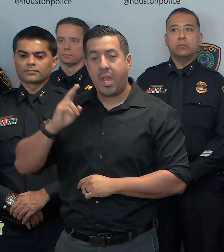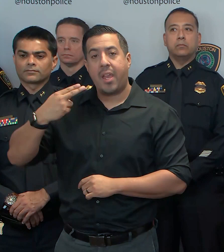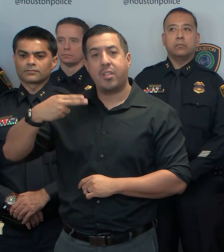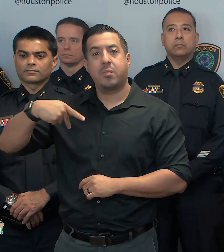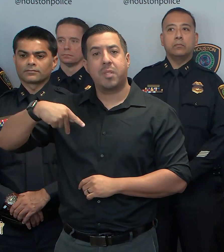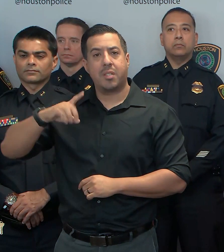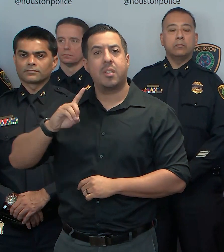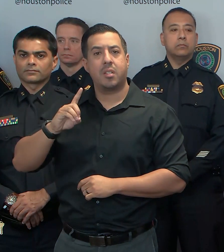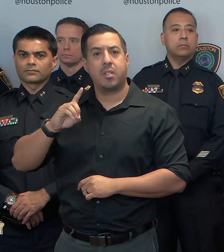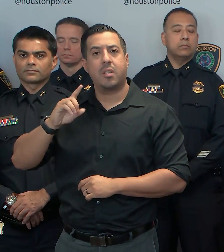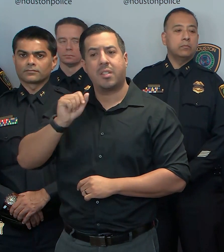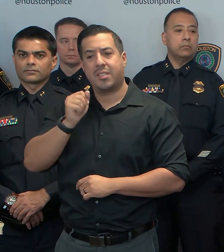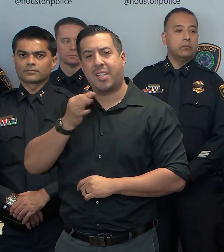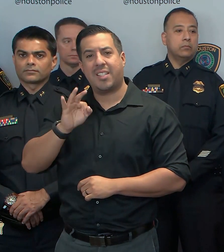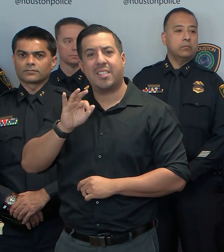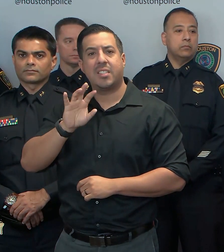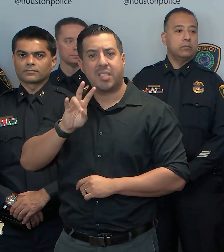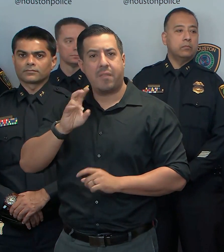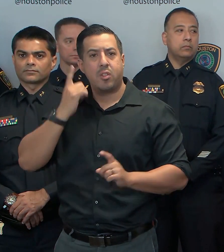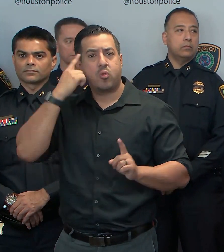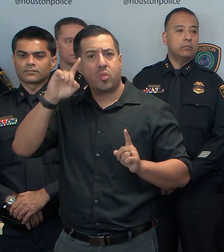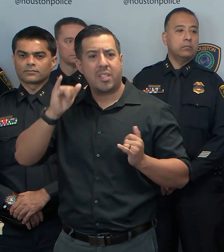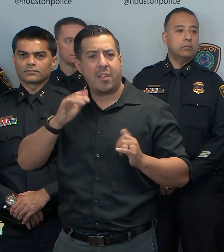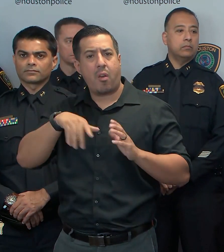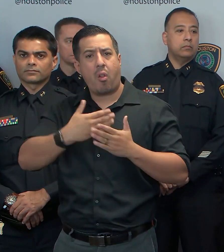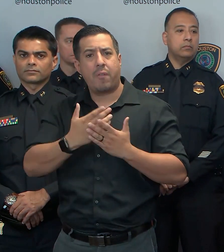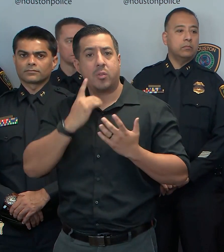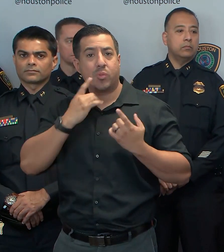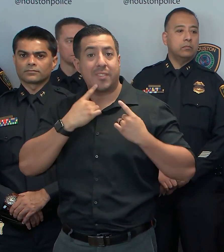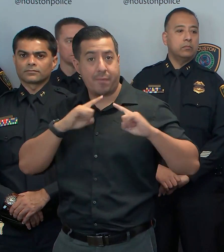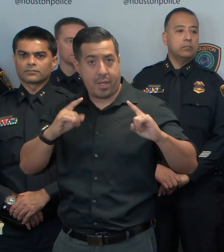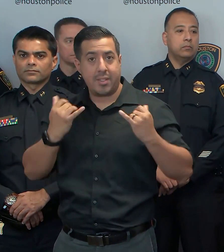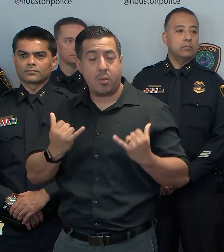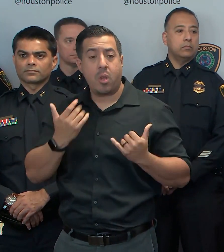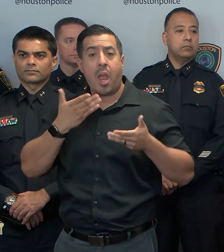1927, permitless carry, which is now in effect,